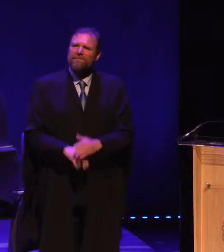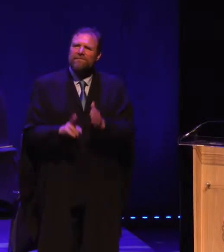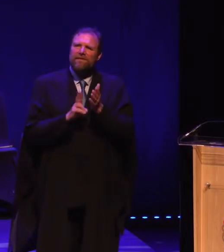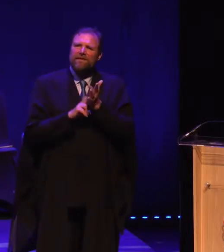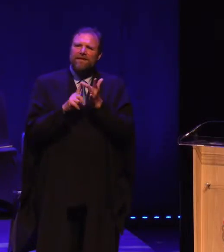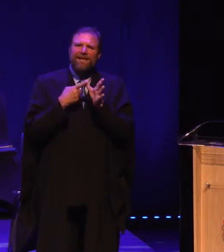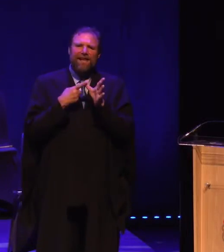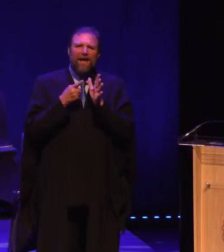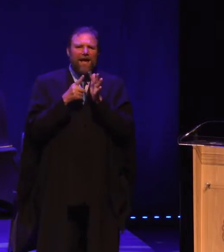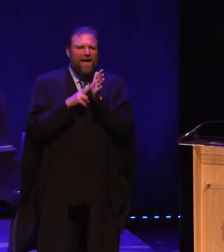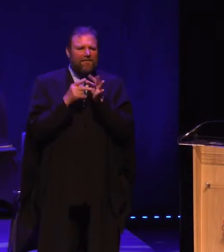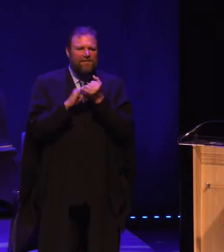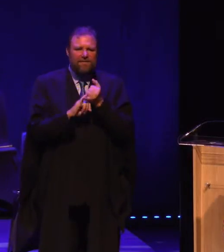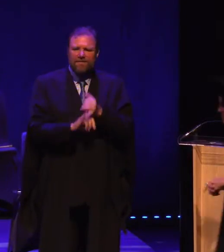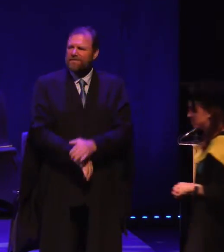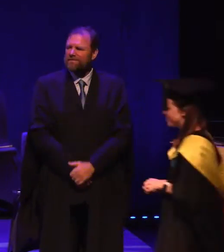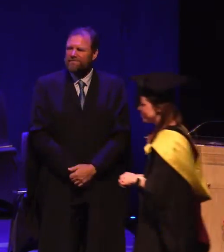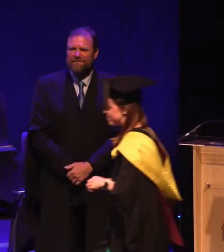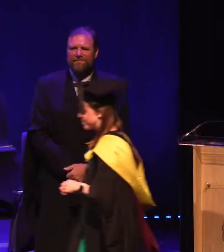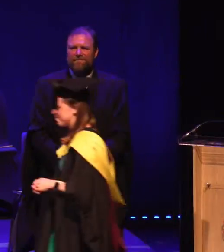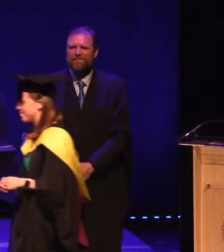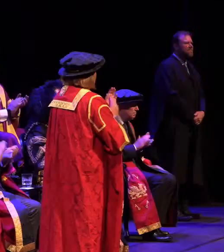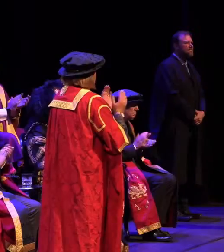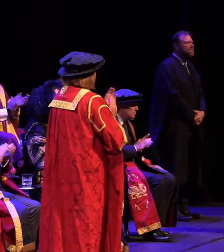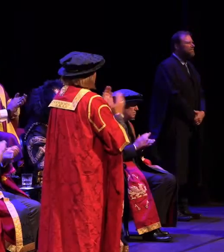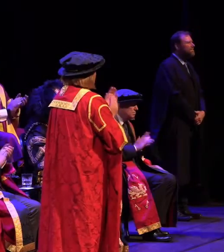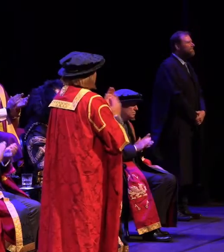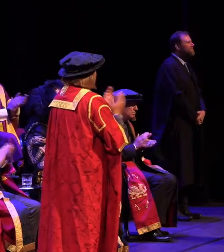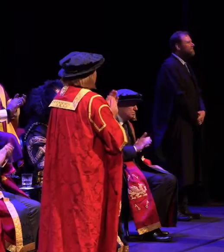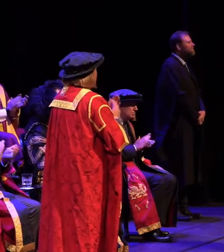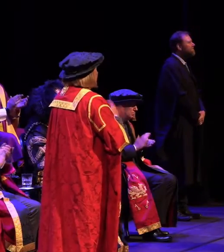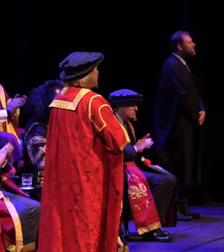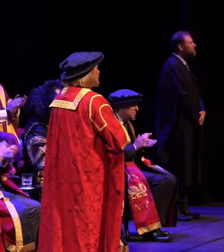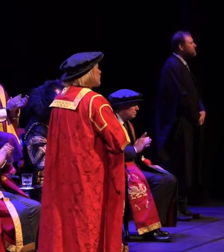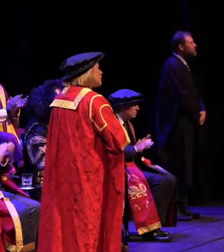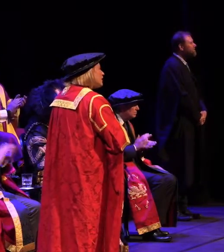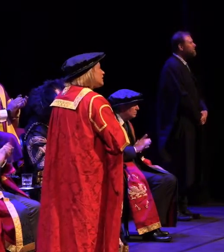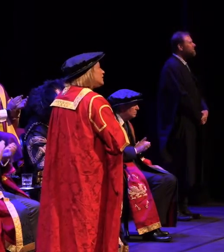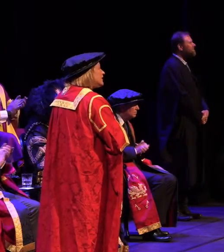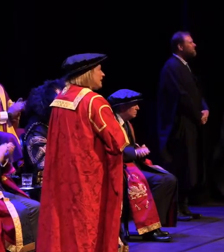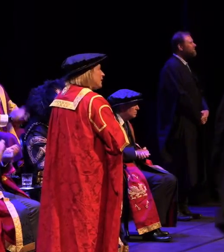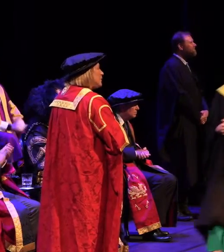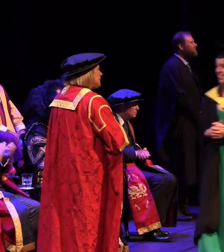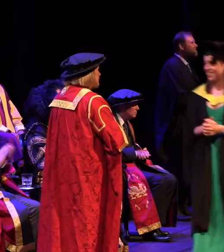Nia Evans. So we have a prize on this one. Can we read the prize first?